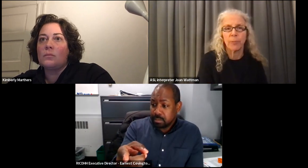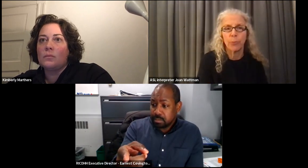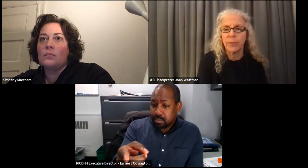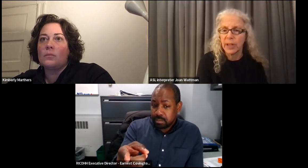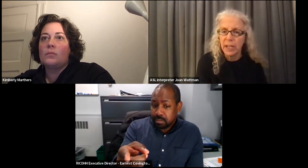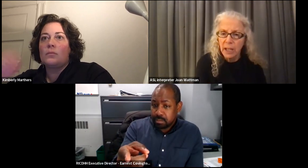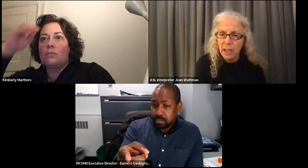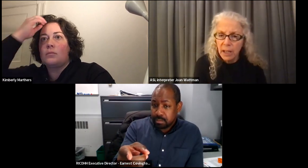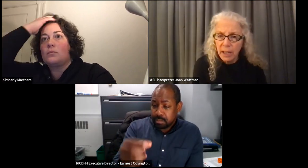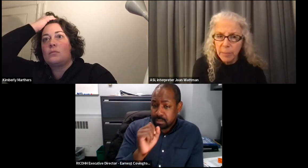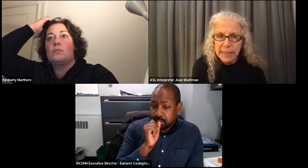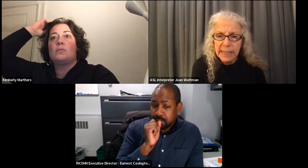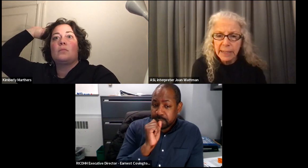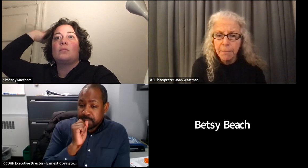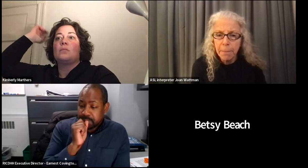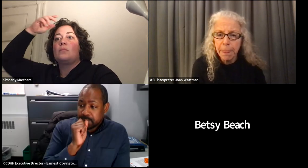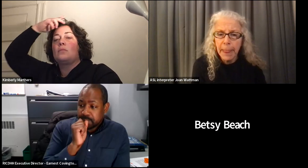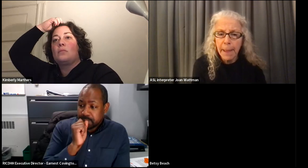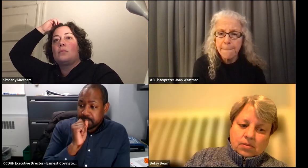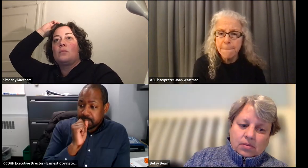pop up briefly. Betsy?